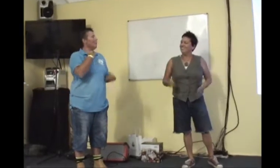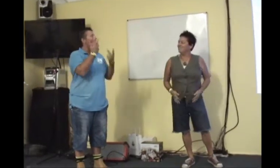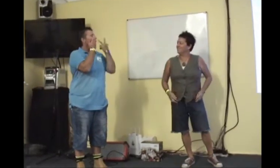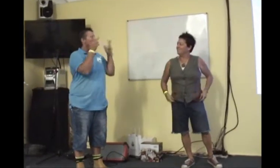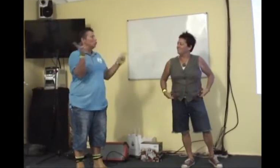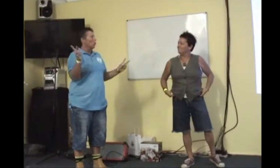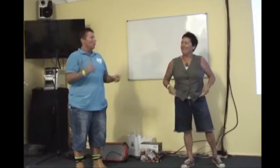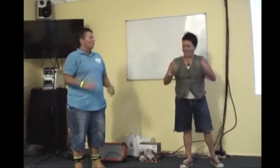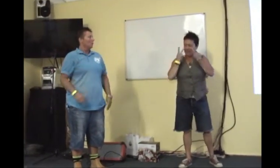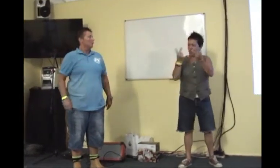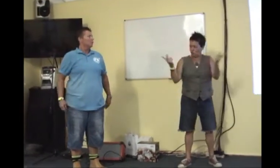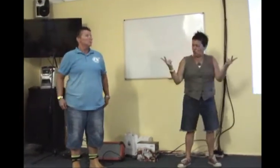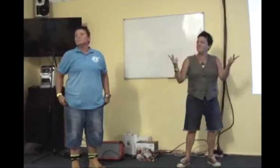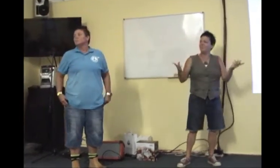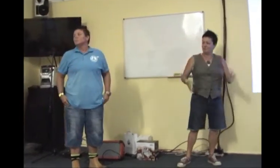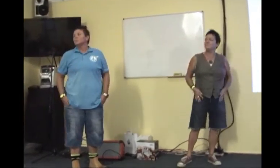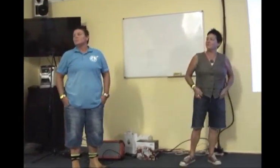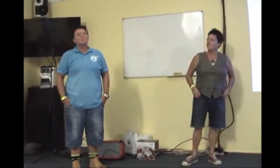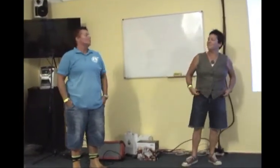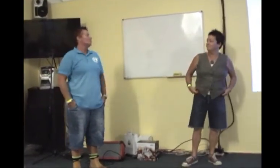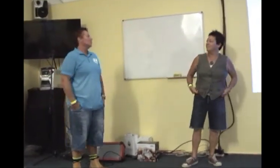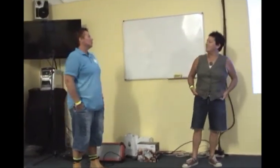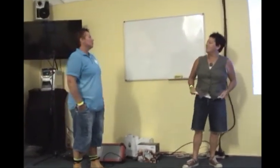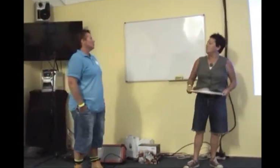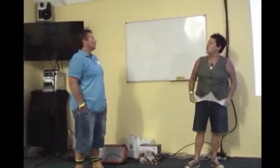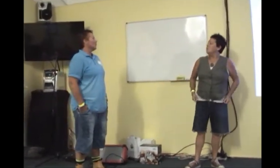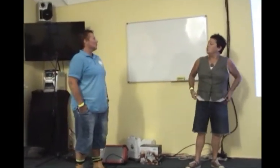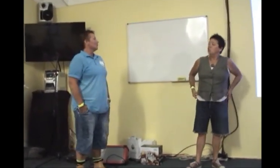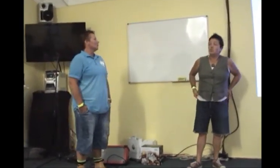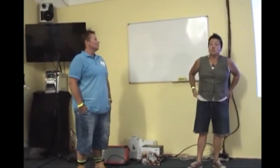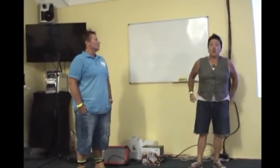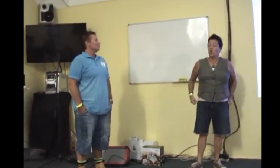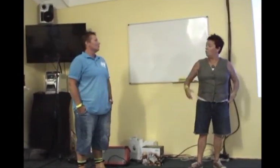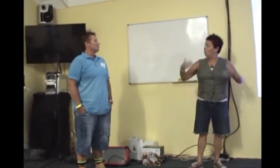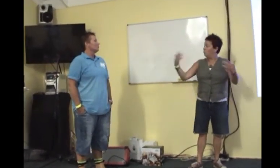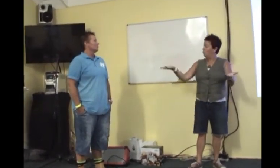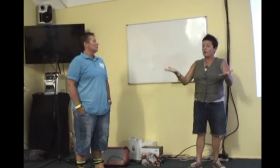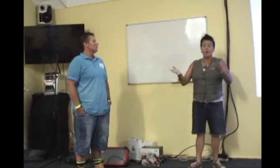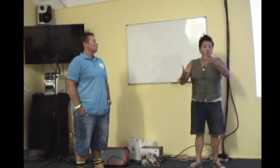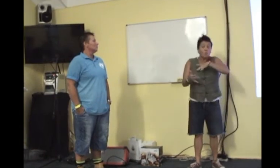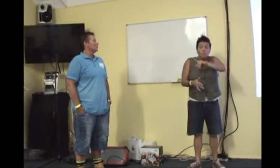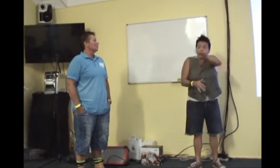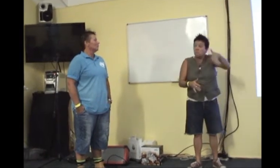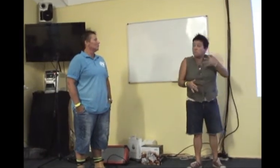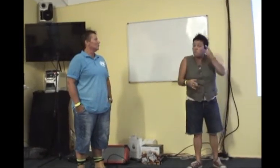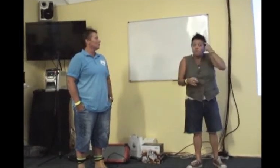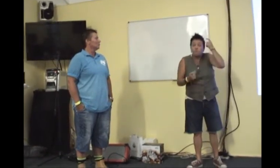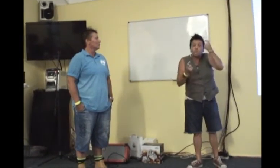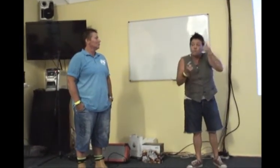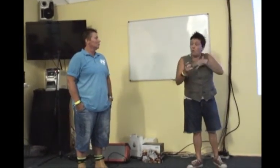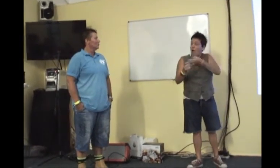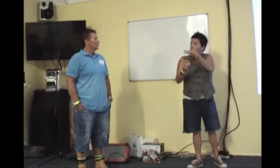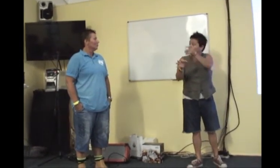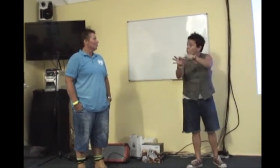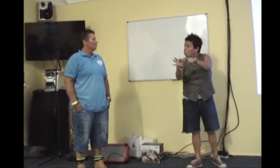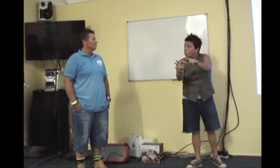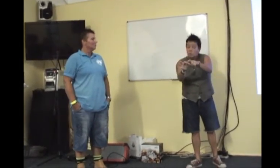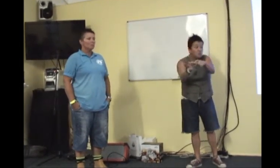appreciate, because you can see it's more visual, as I said. Okay, well, would some of you like to ask